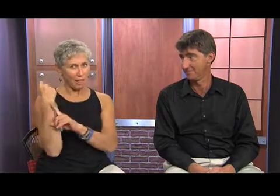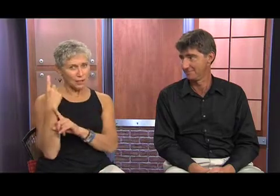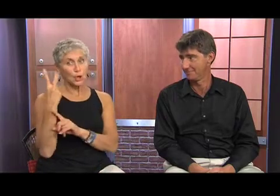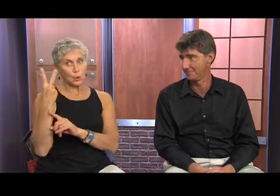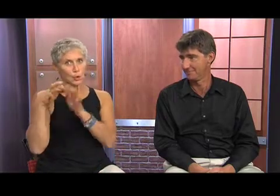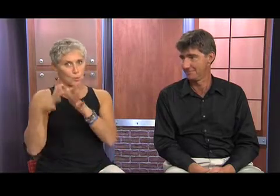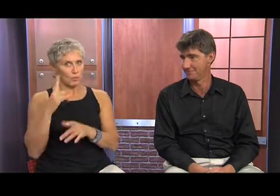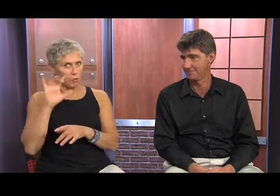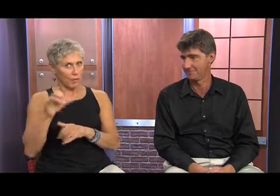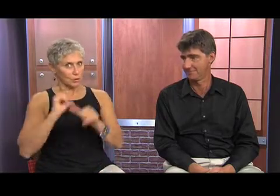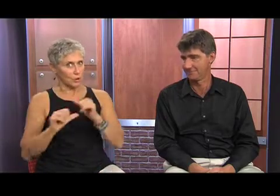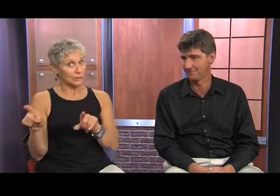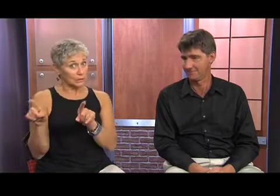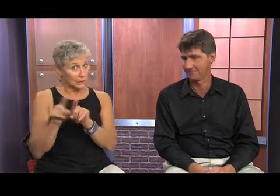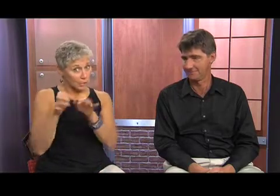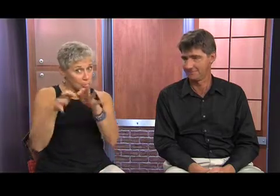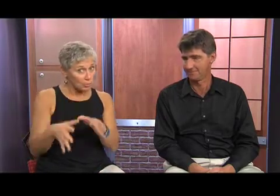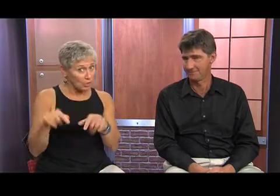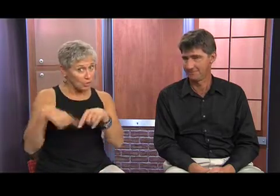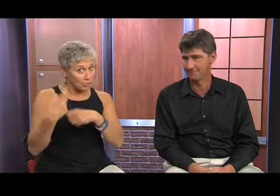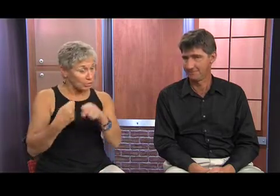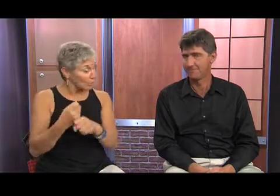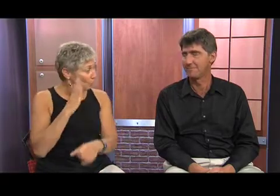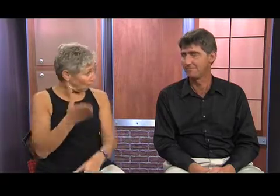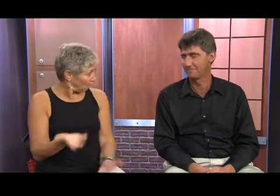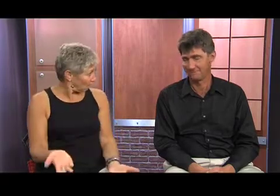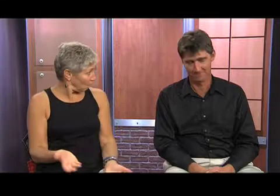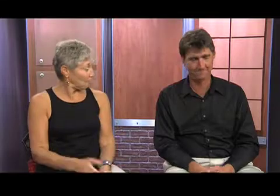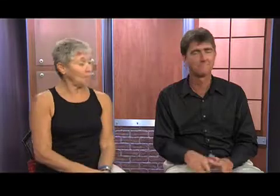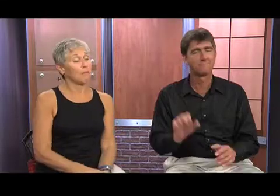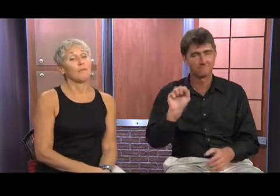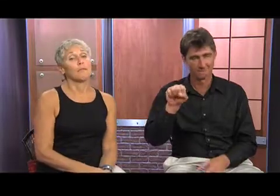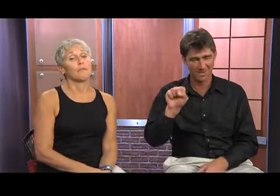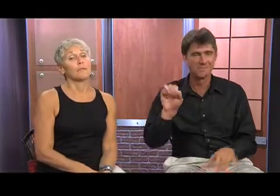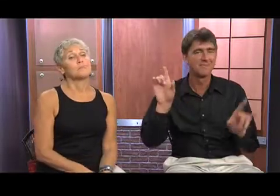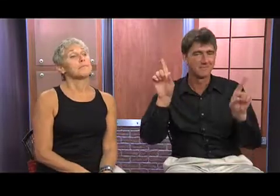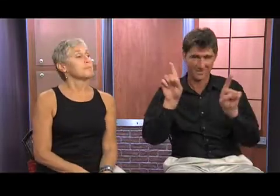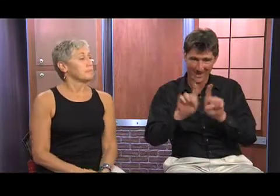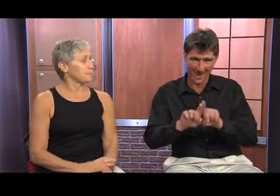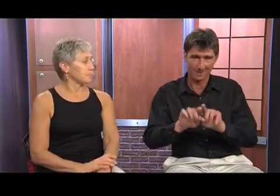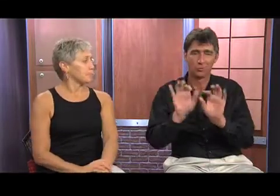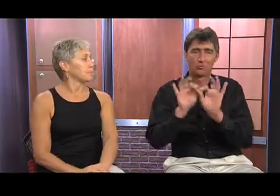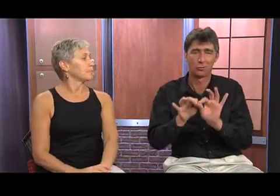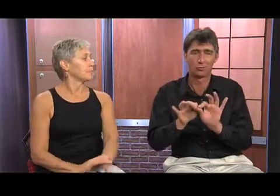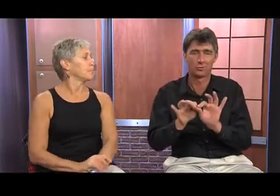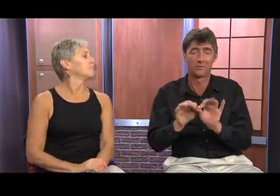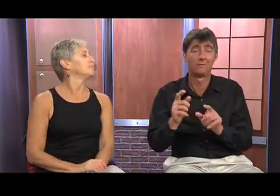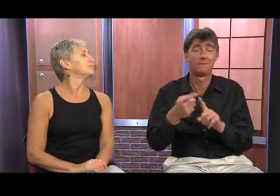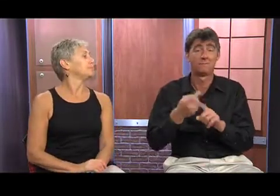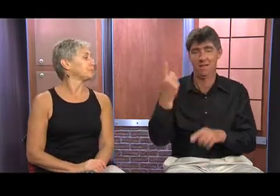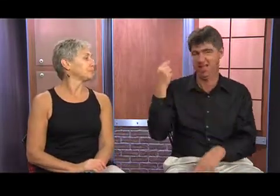a we have the same interpreting team scheduled for as we had last year with Sharon Klipstein and